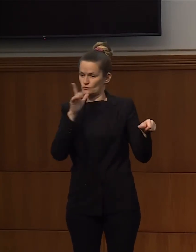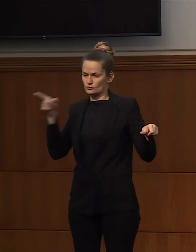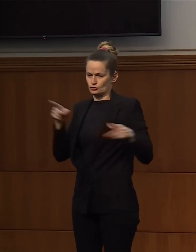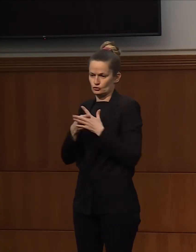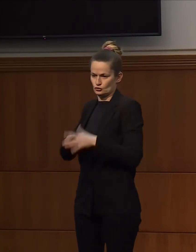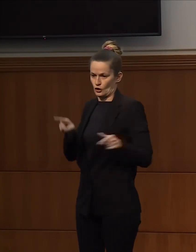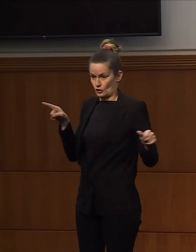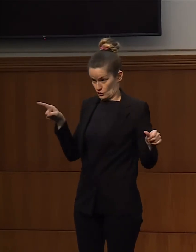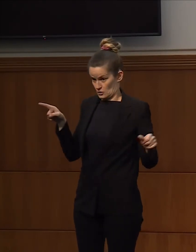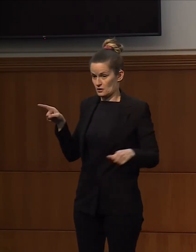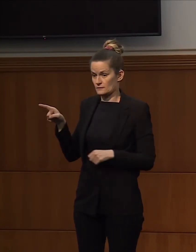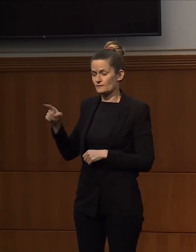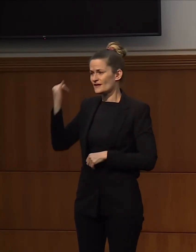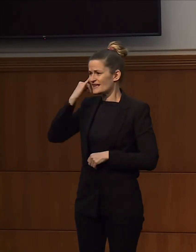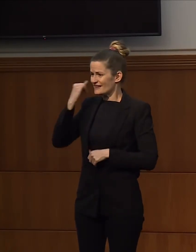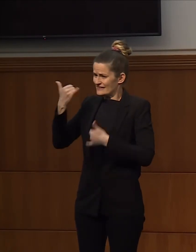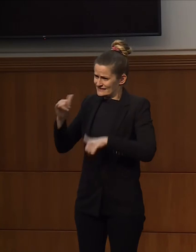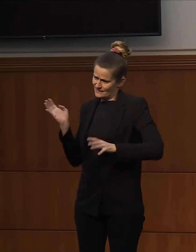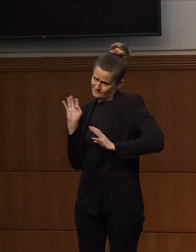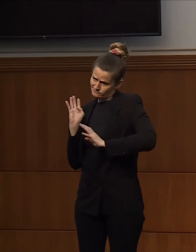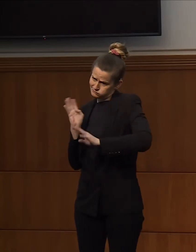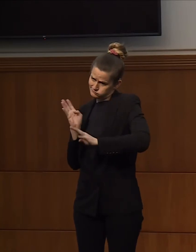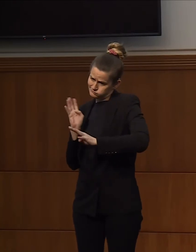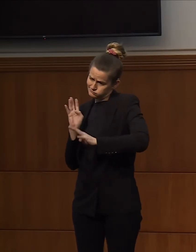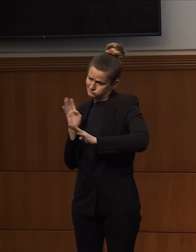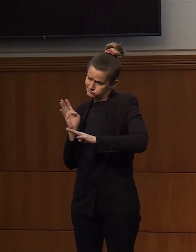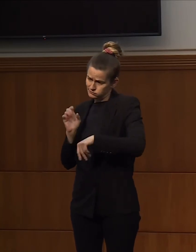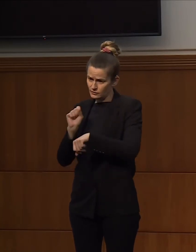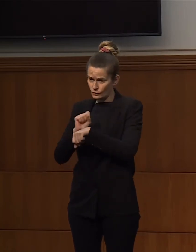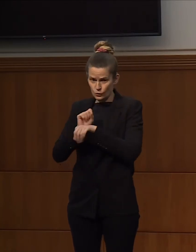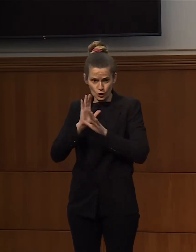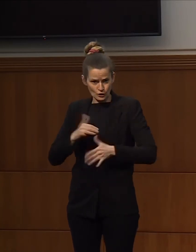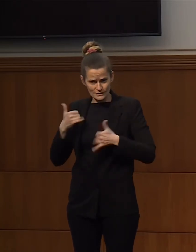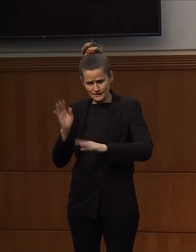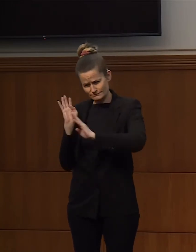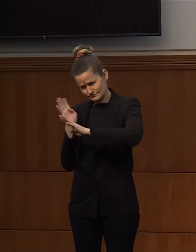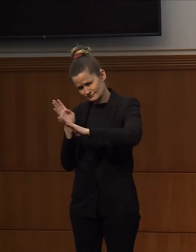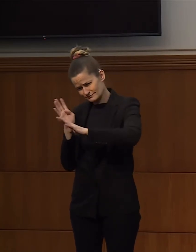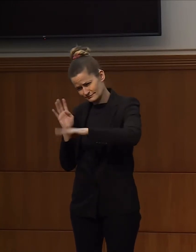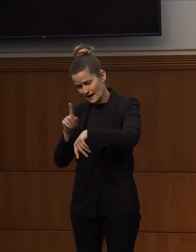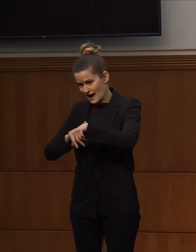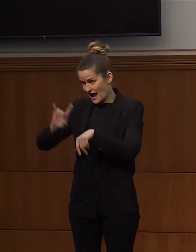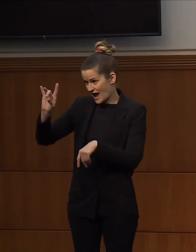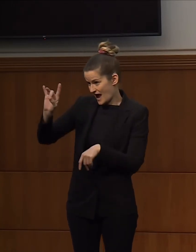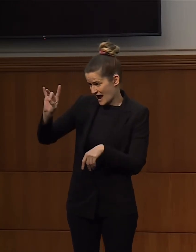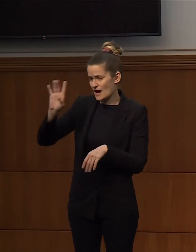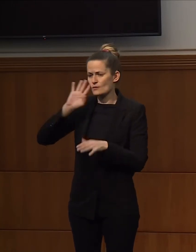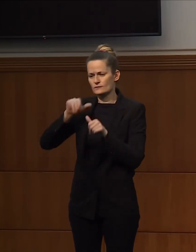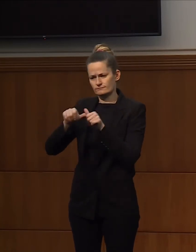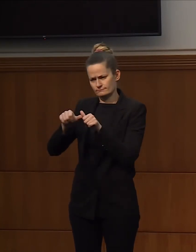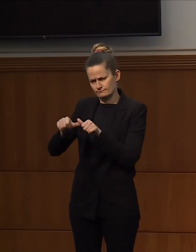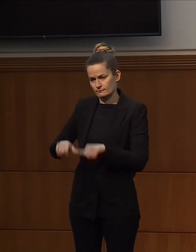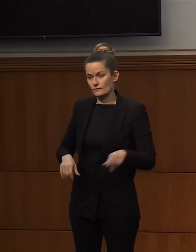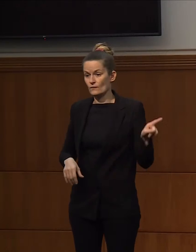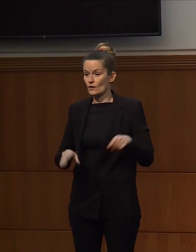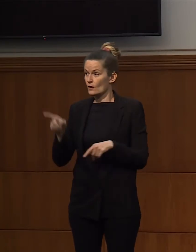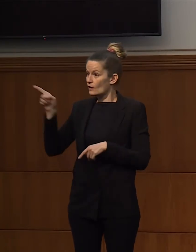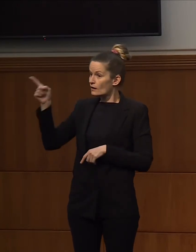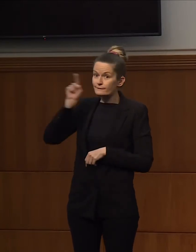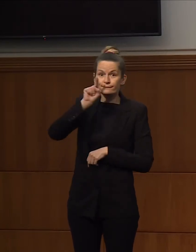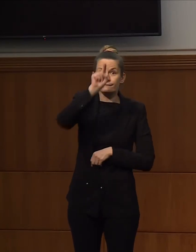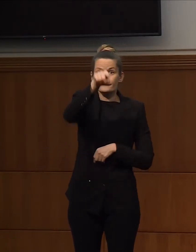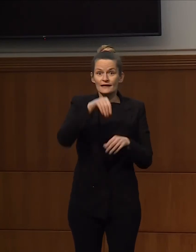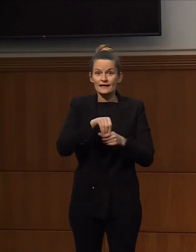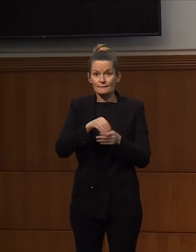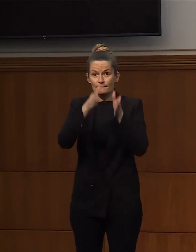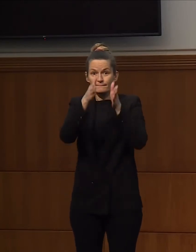o'clock and hit the button at that point for those. For folks who are in the precincts with the election day votes, they're going to do